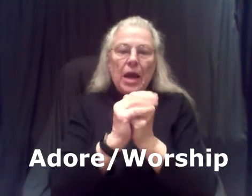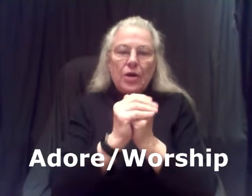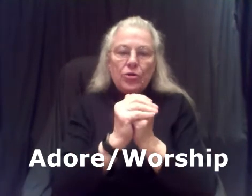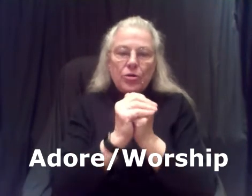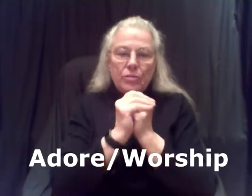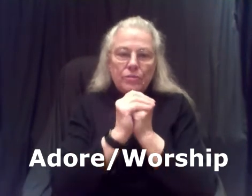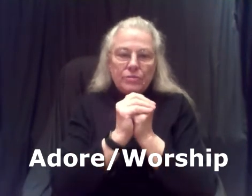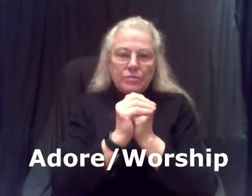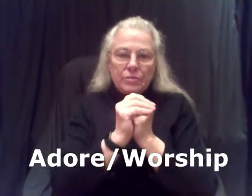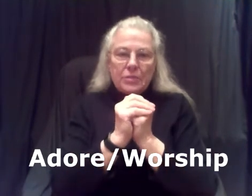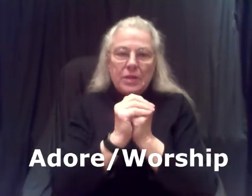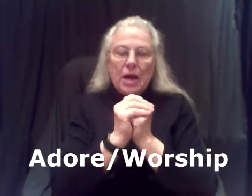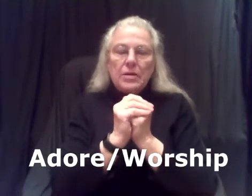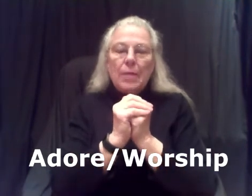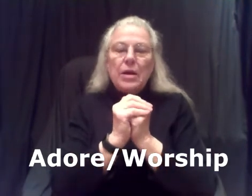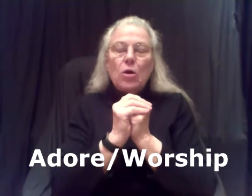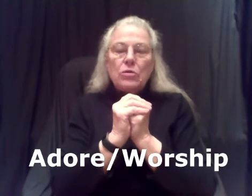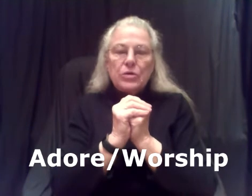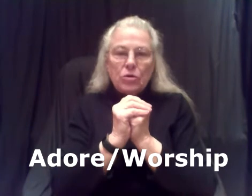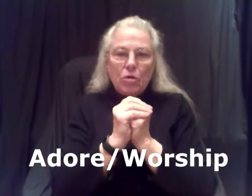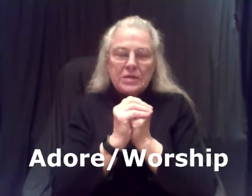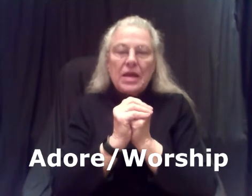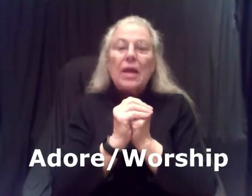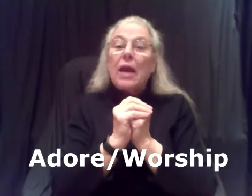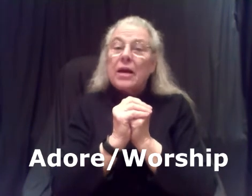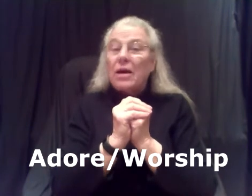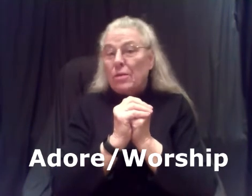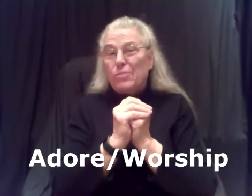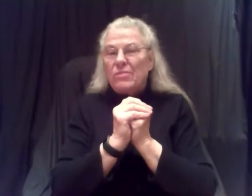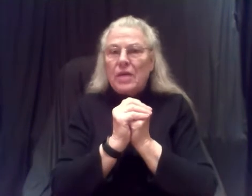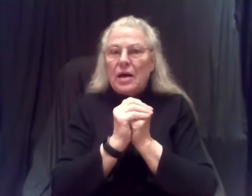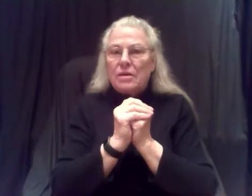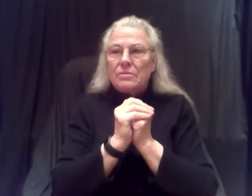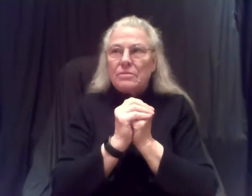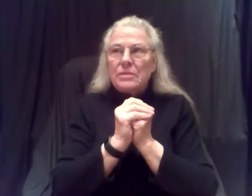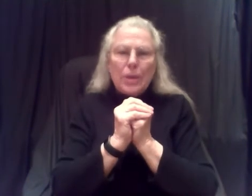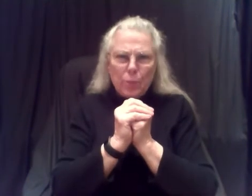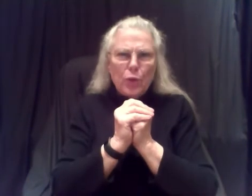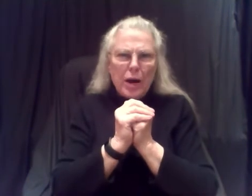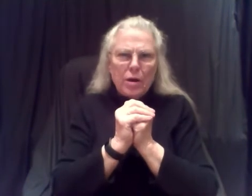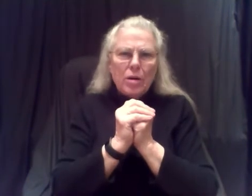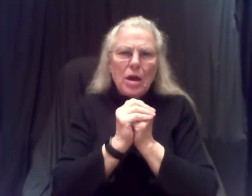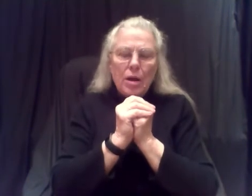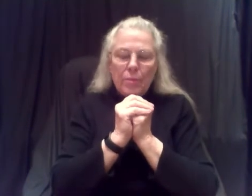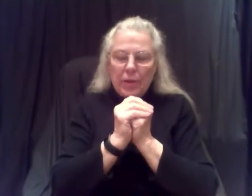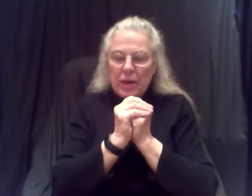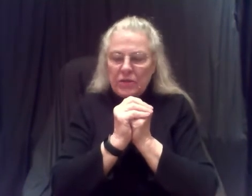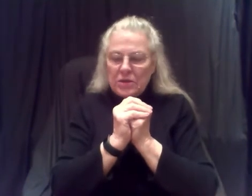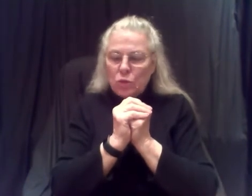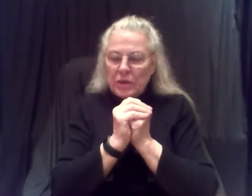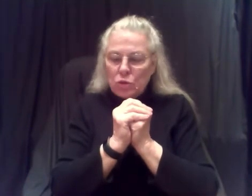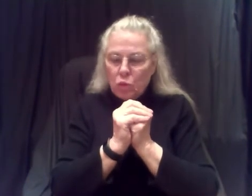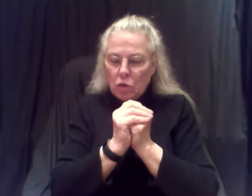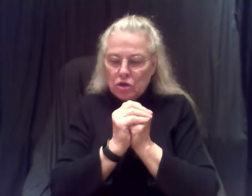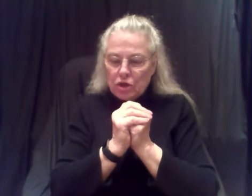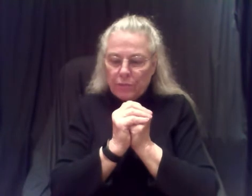your non-dominant goes across that like a prayer, but this one is worship